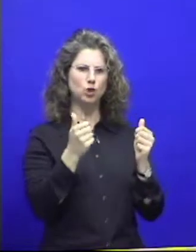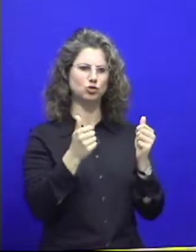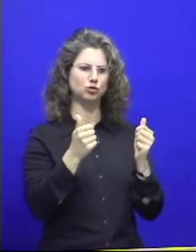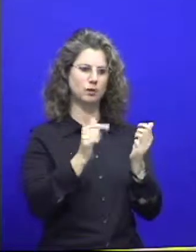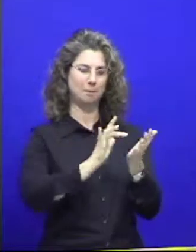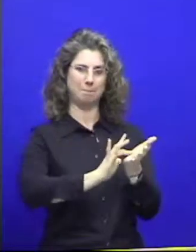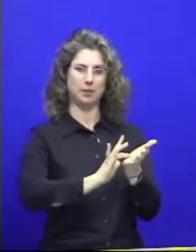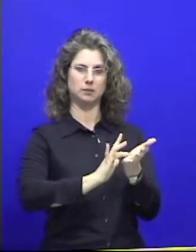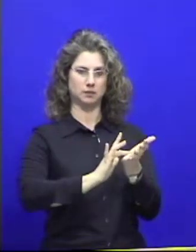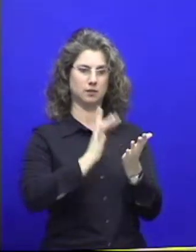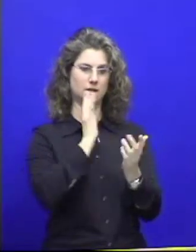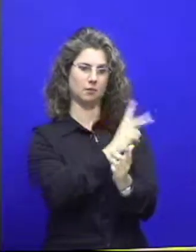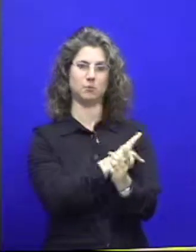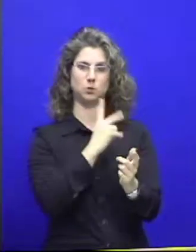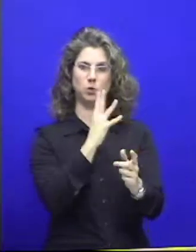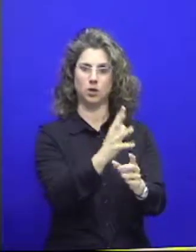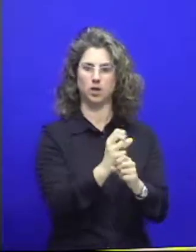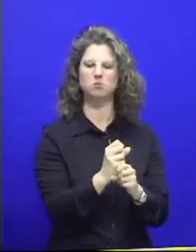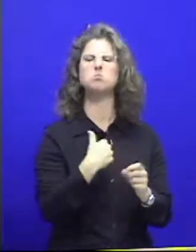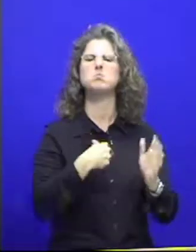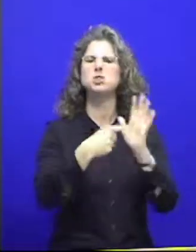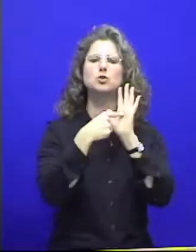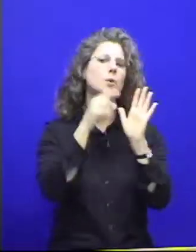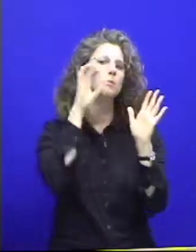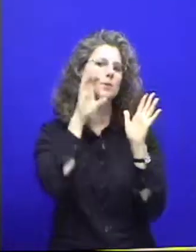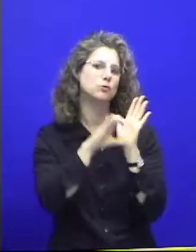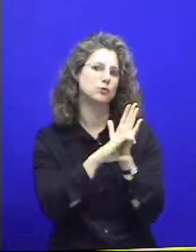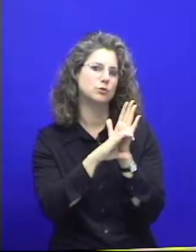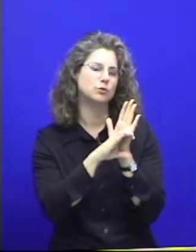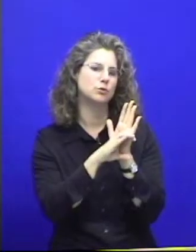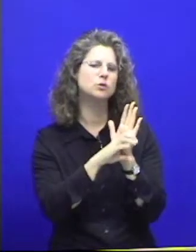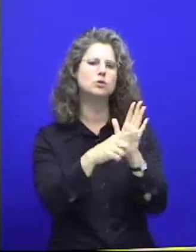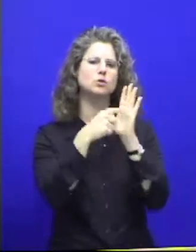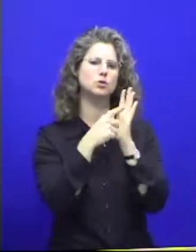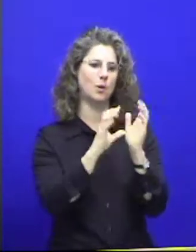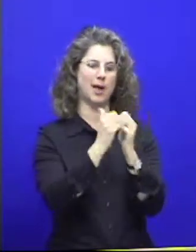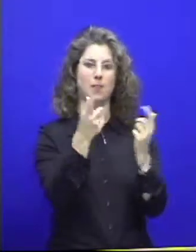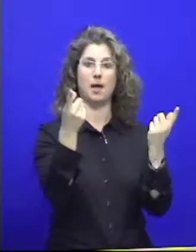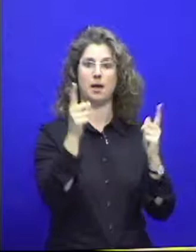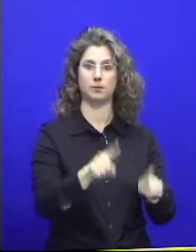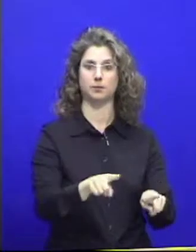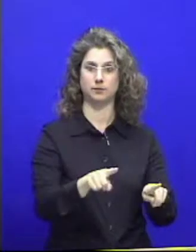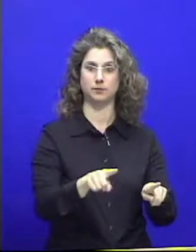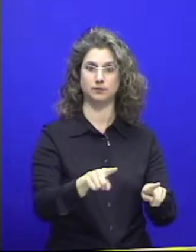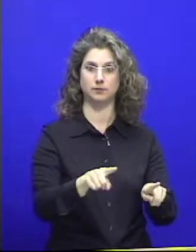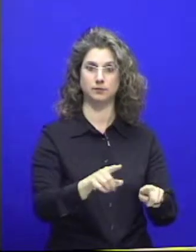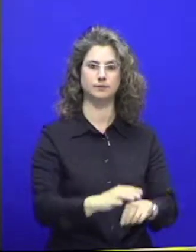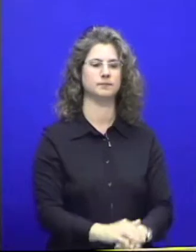medicine the patients get. So I'm going to show you a picture now that shows how that happens.